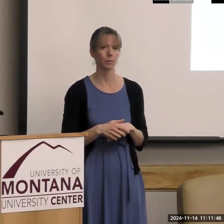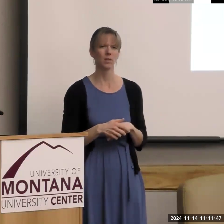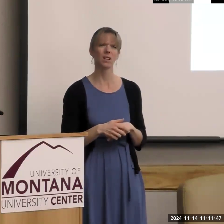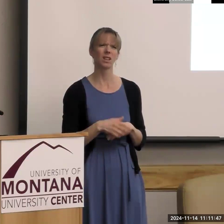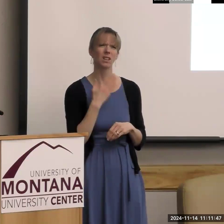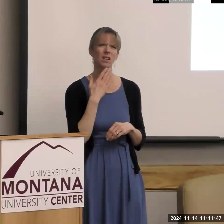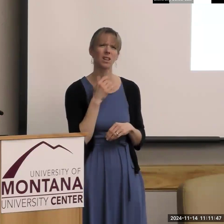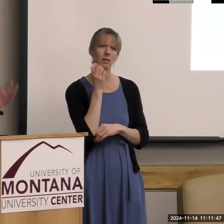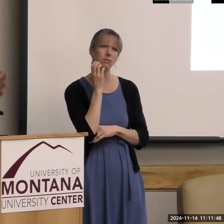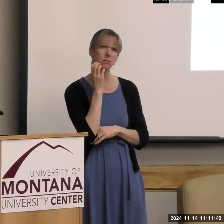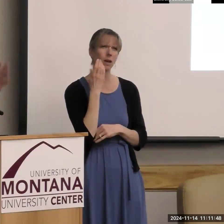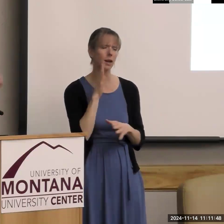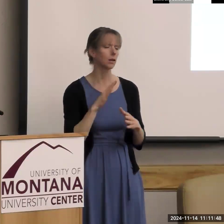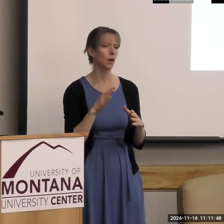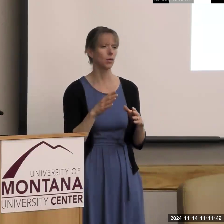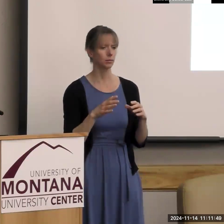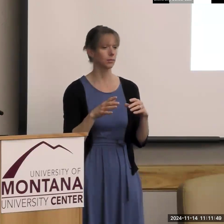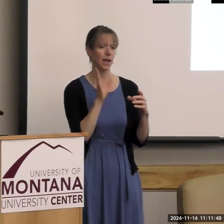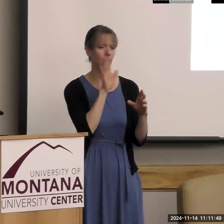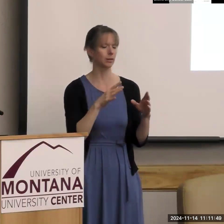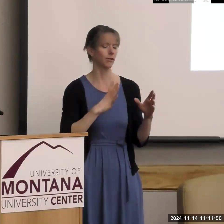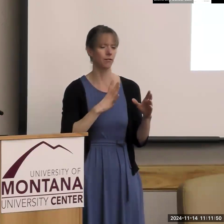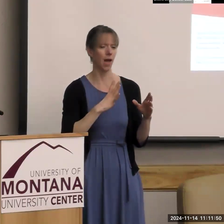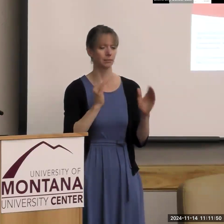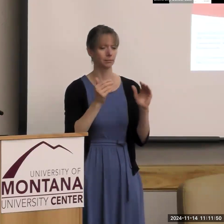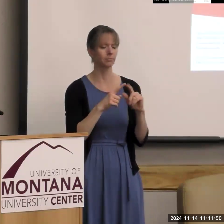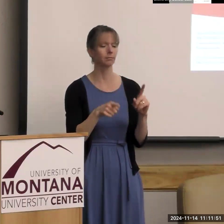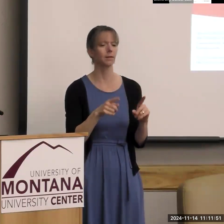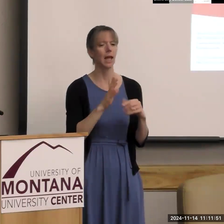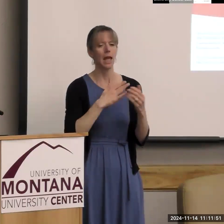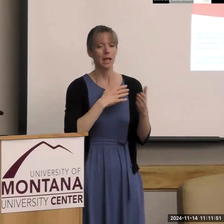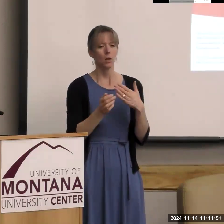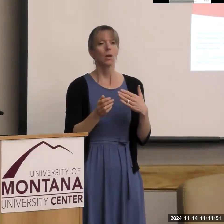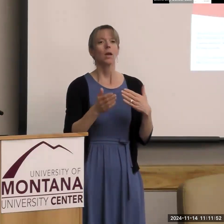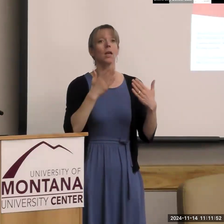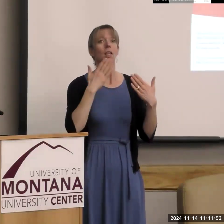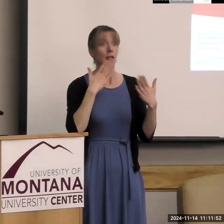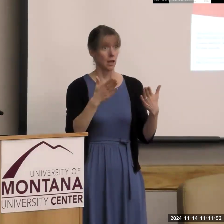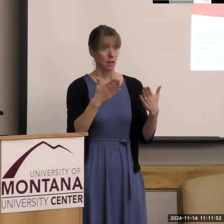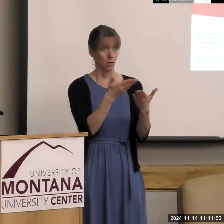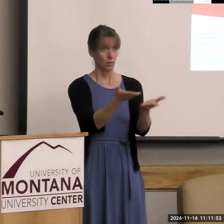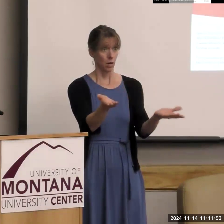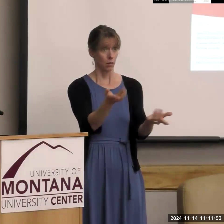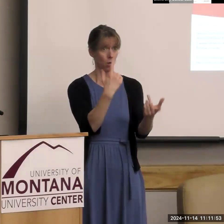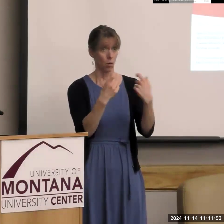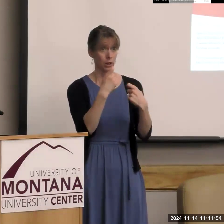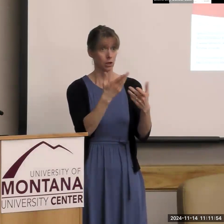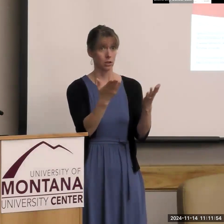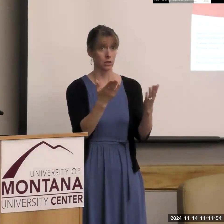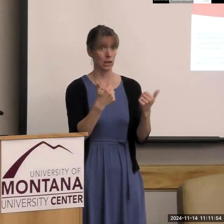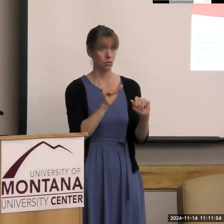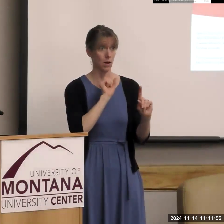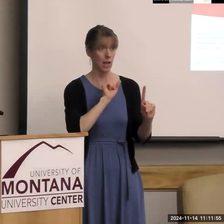analogy as a pacifist, but it's a spear. It works. Okay. So anyway, thank you. Do you have any questions that I might try to